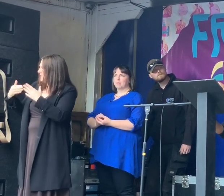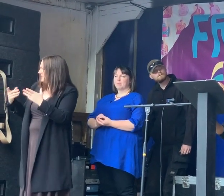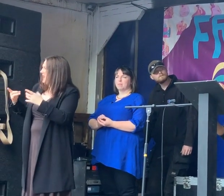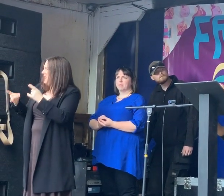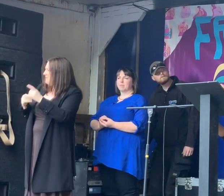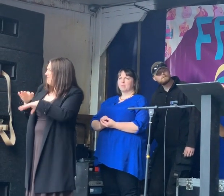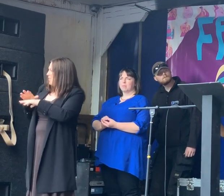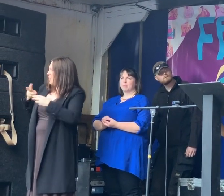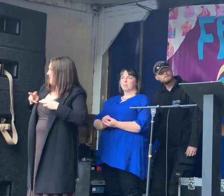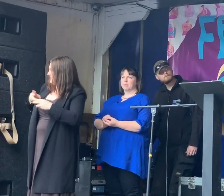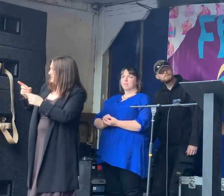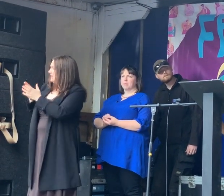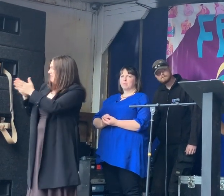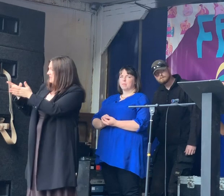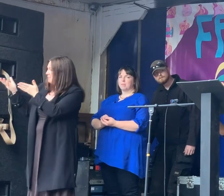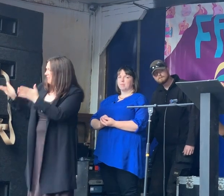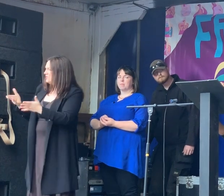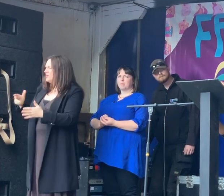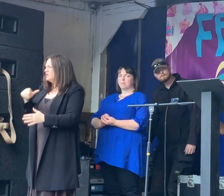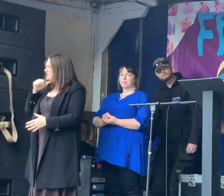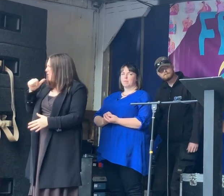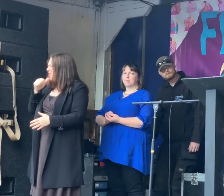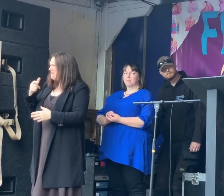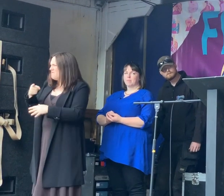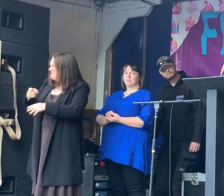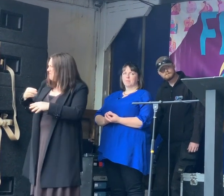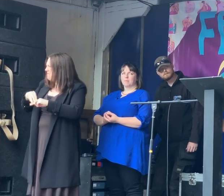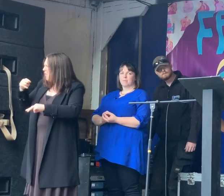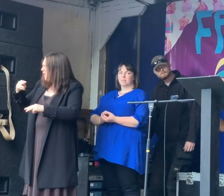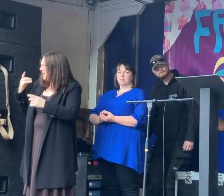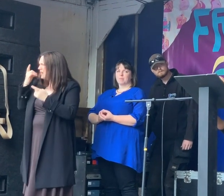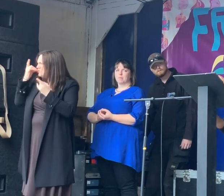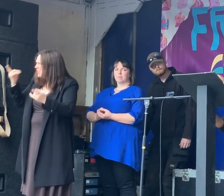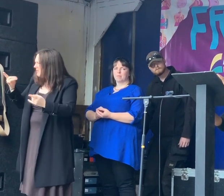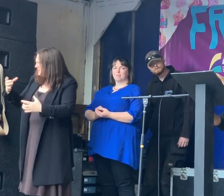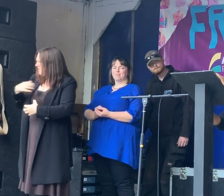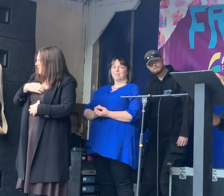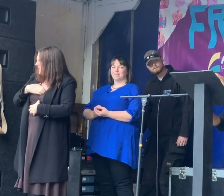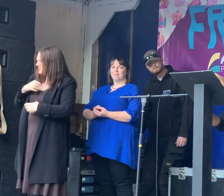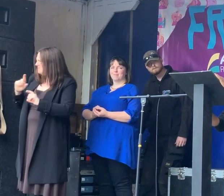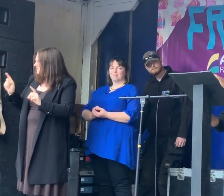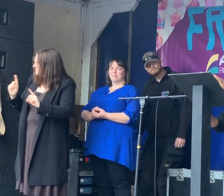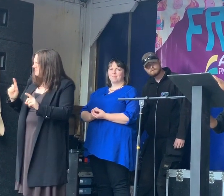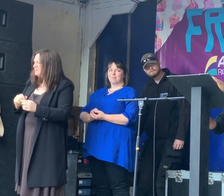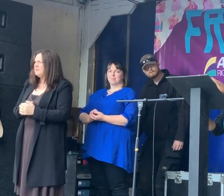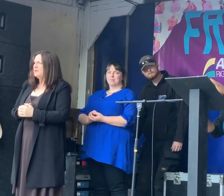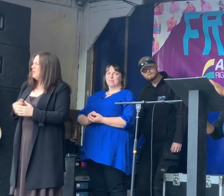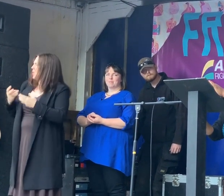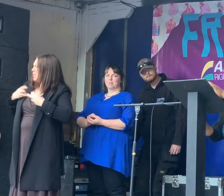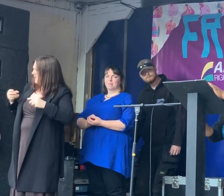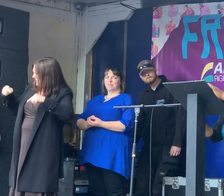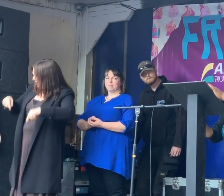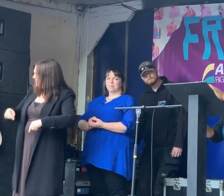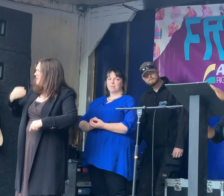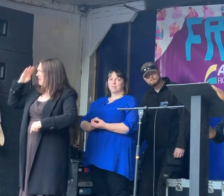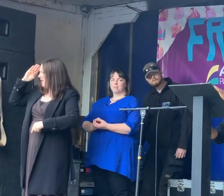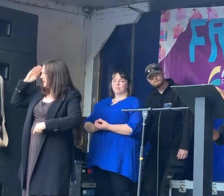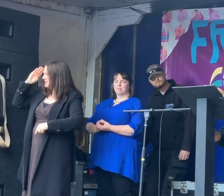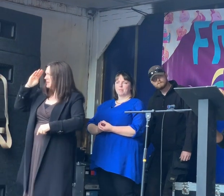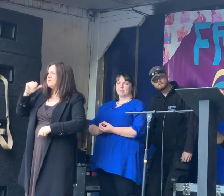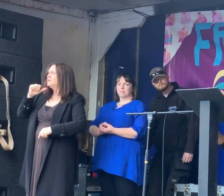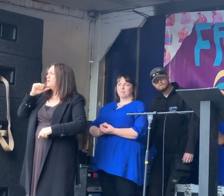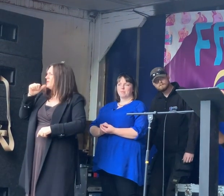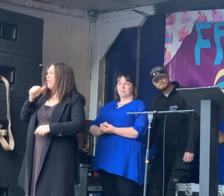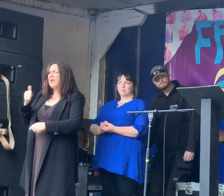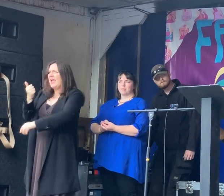are alone, ashamed, and afraid. These women are here in Ireland. They are not